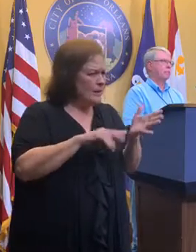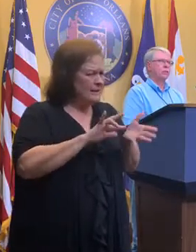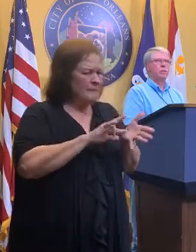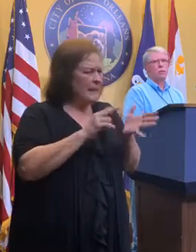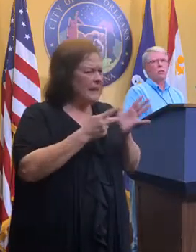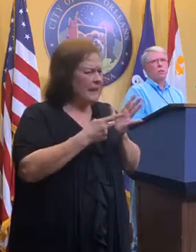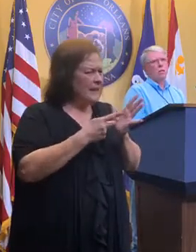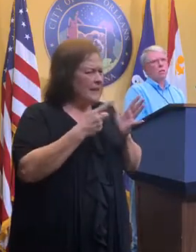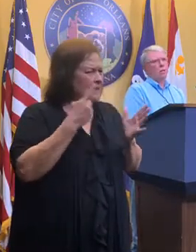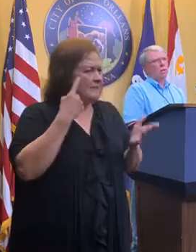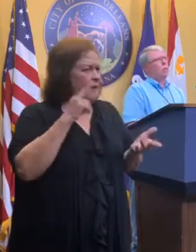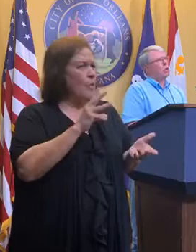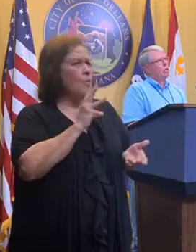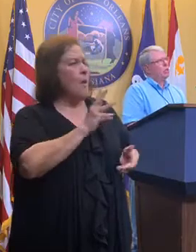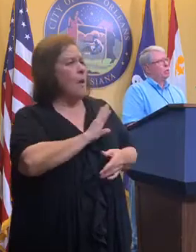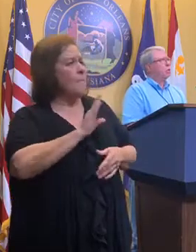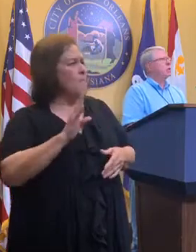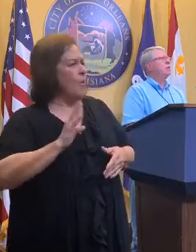and Water Board?